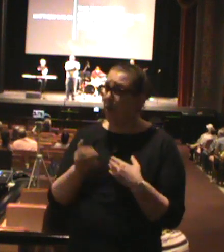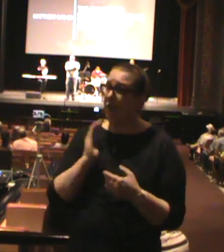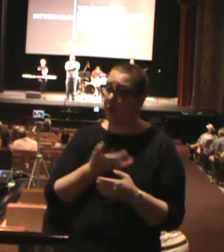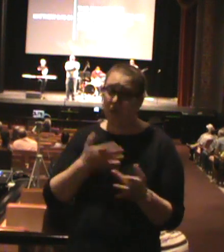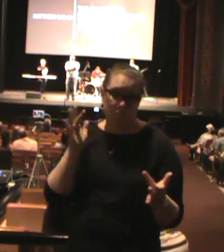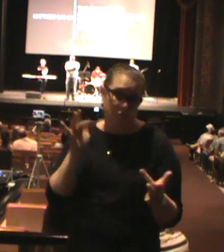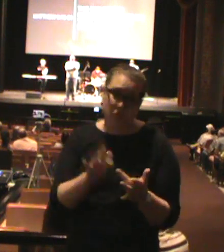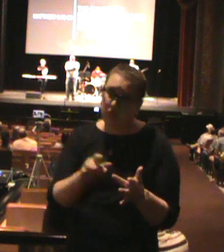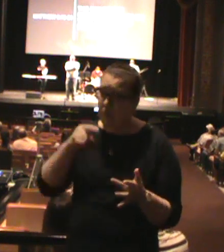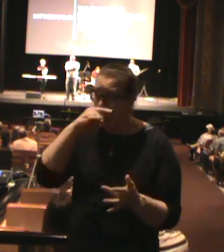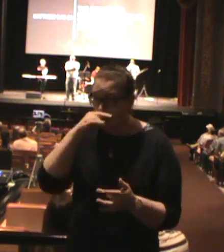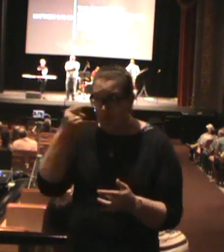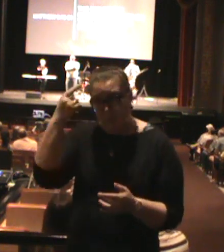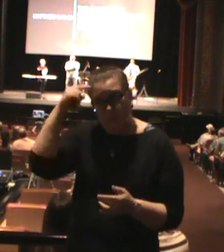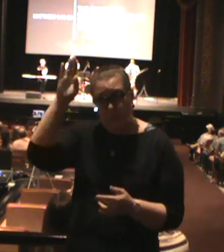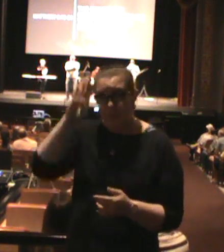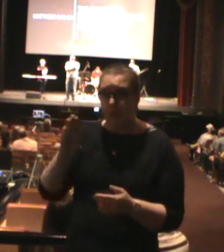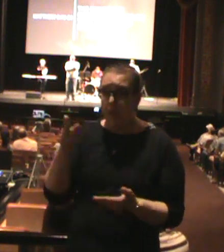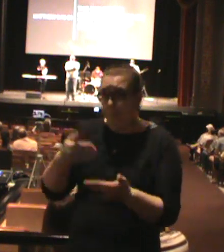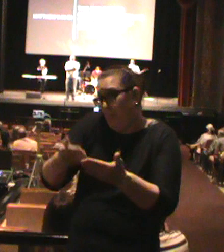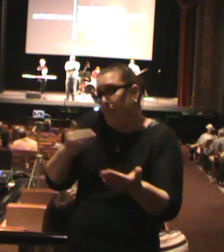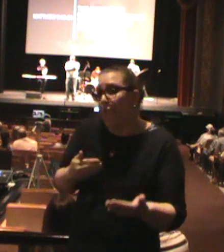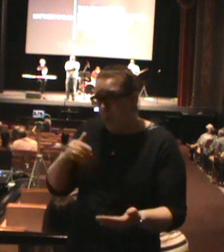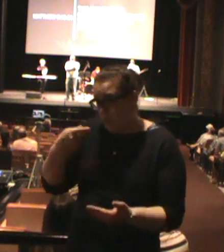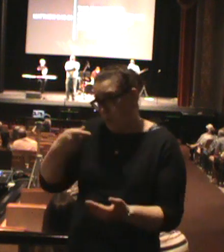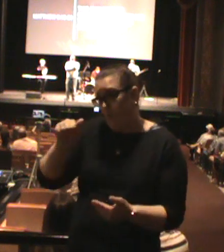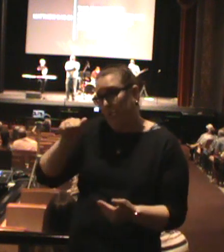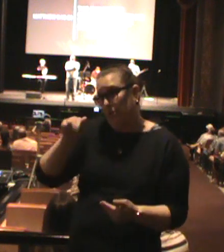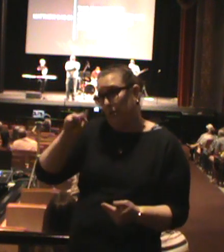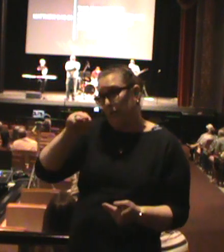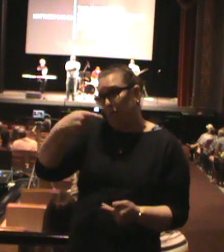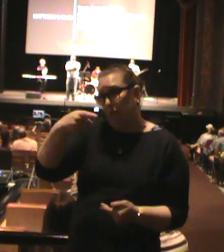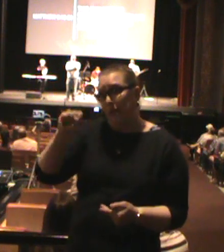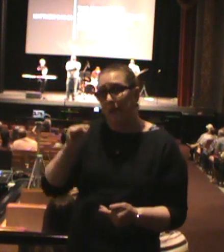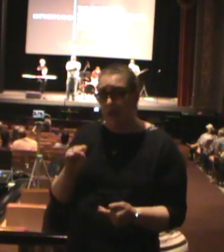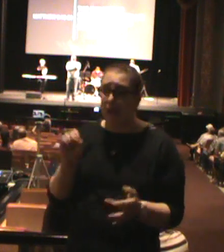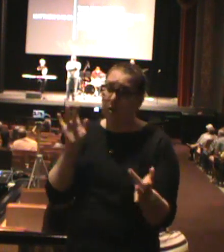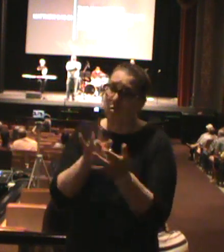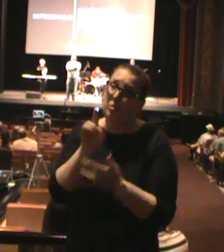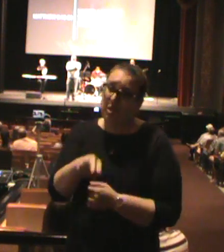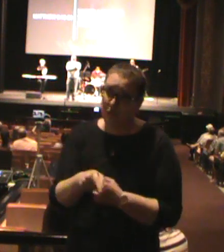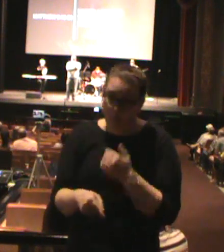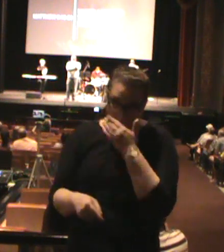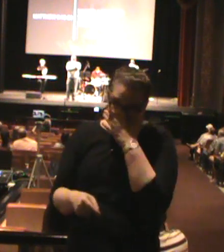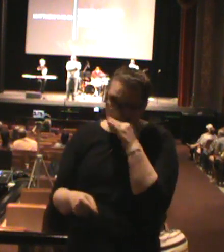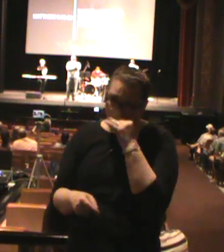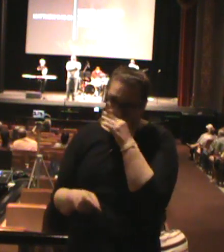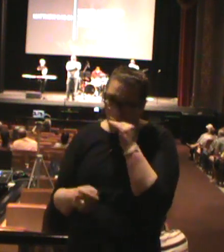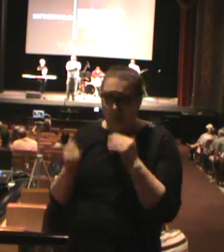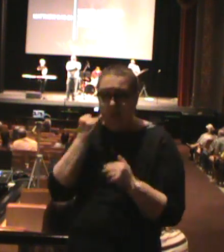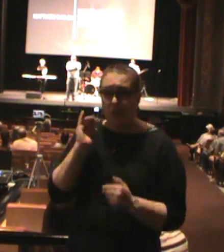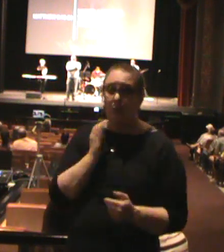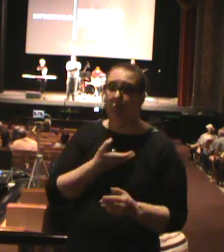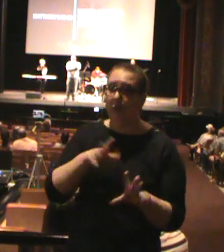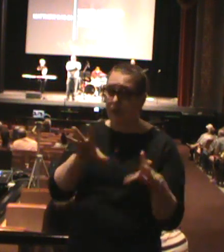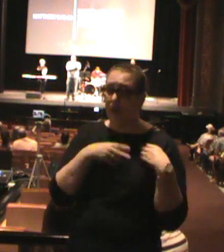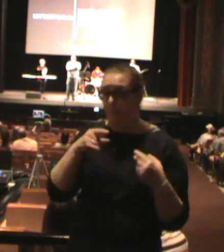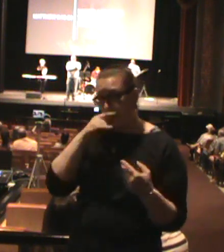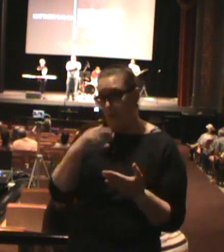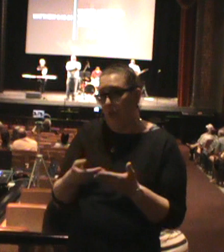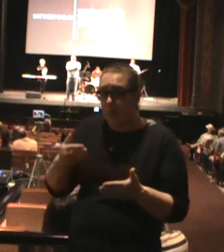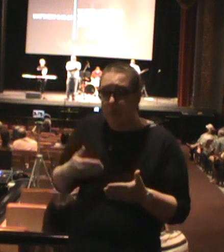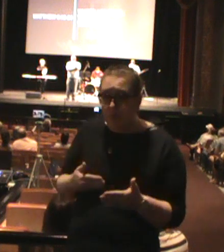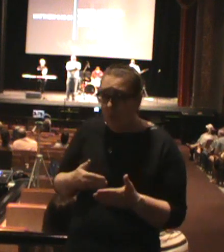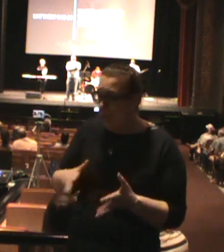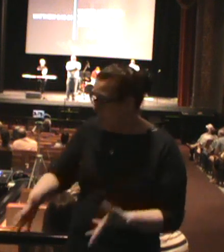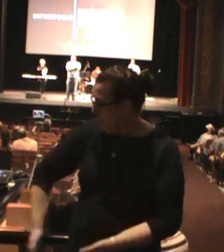God before the gangs reach them. I believe that if we get them before they pick up guns, then they can